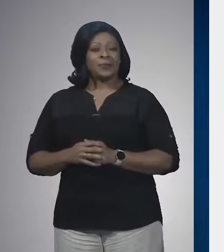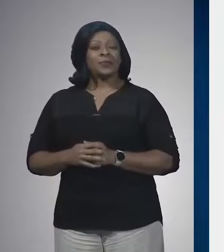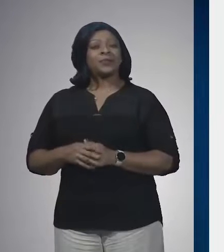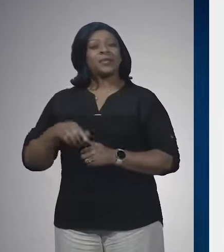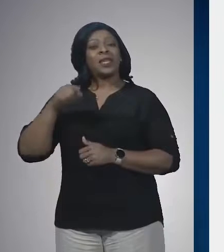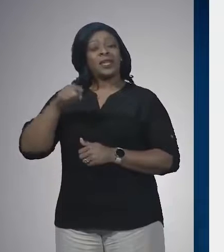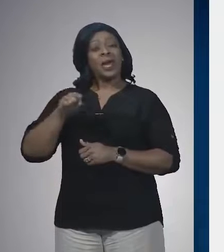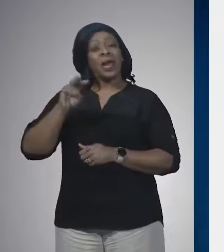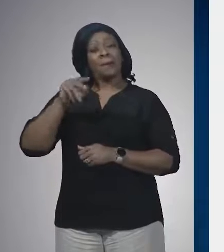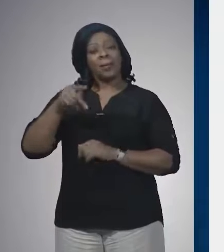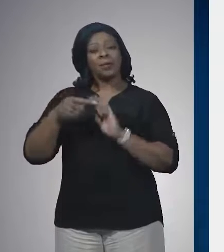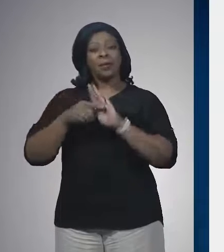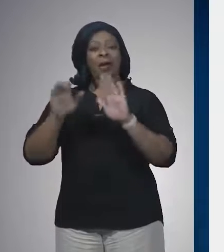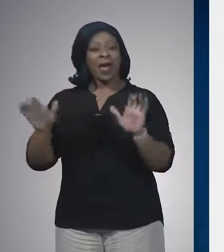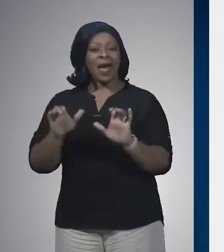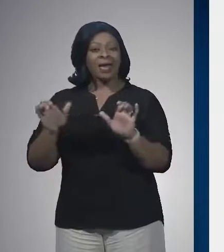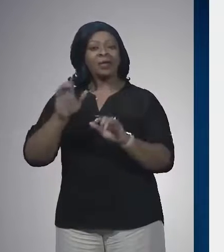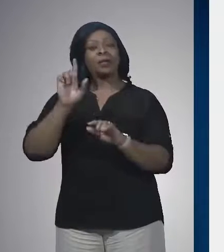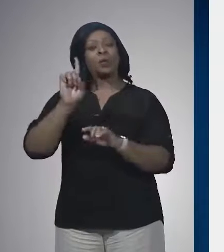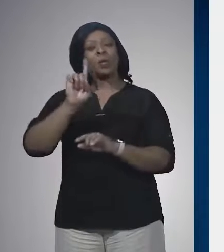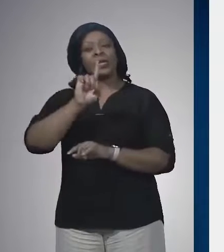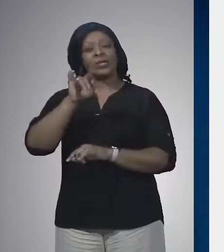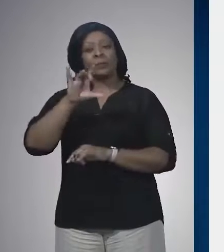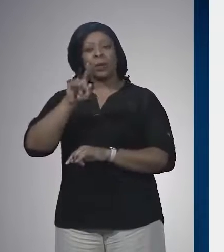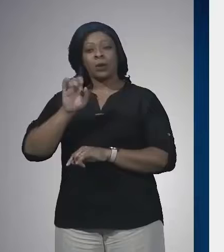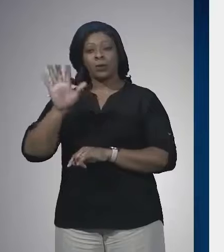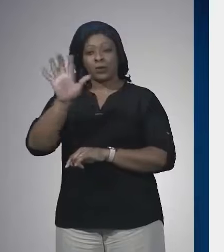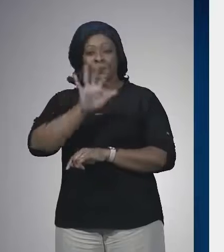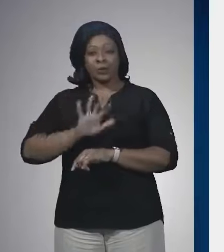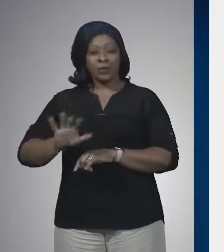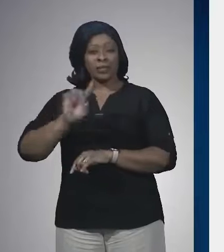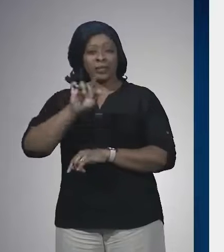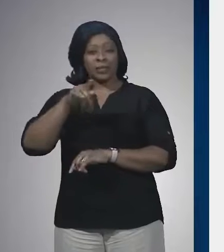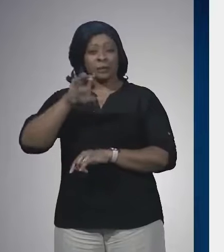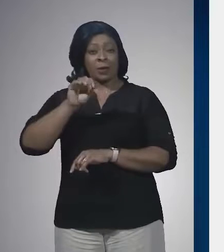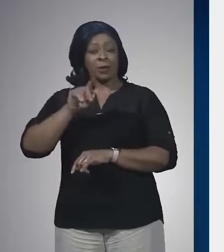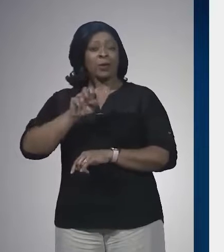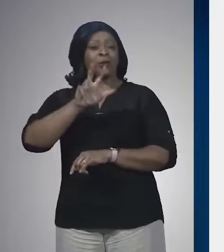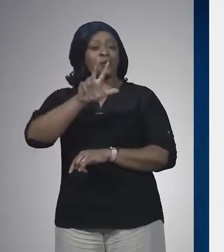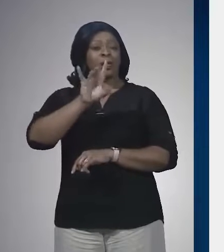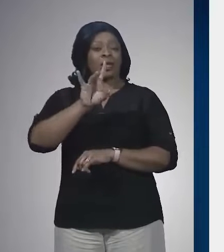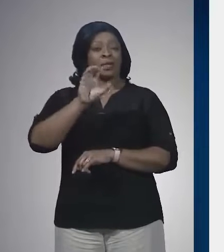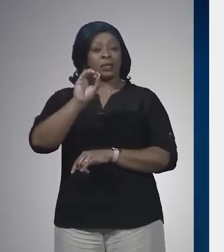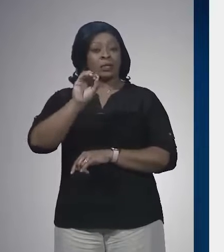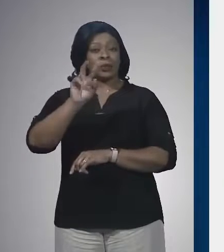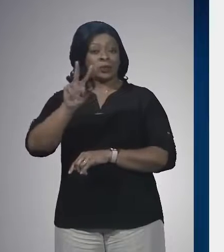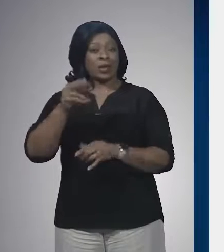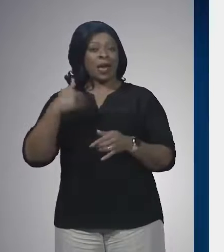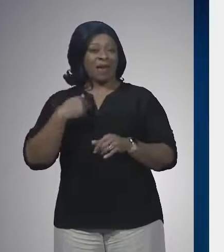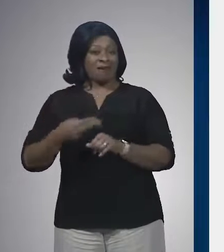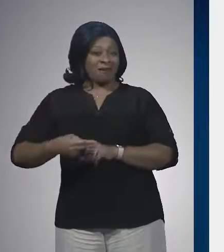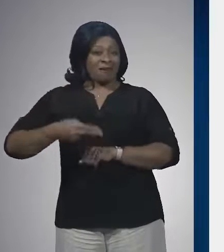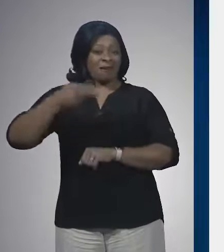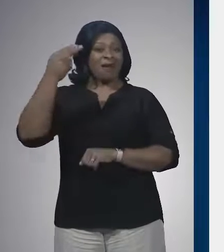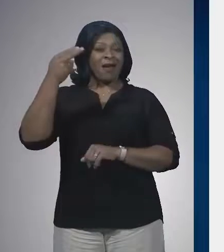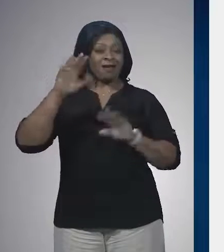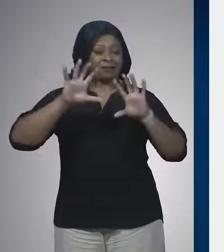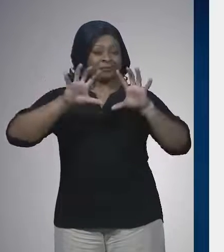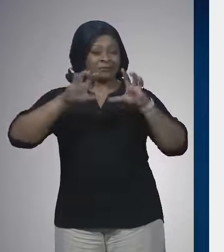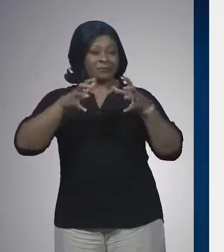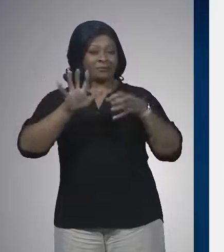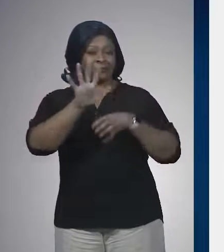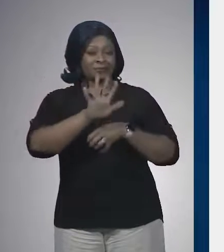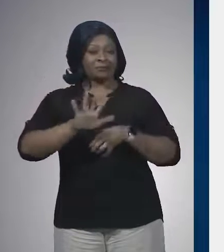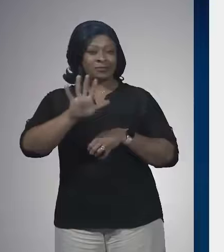This map shows active cases by zip code. You see that zip codes 38002 currently have the highest concentration